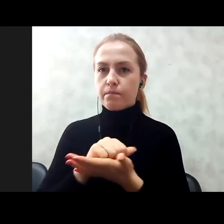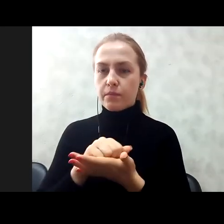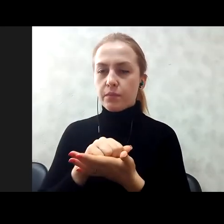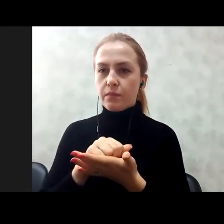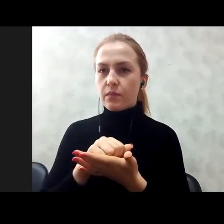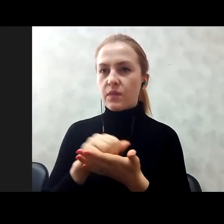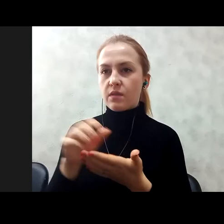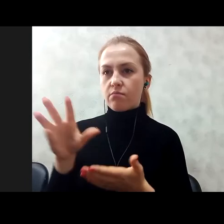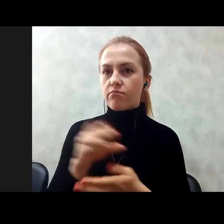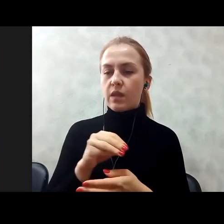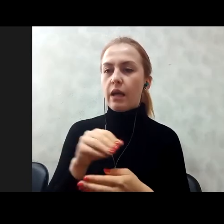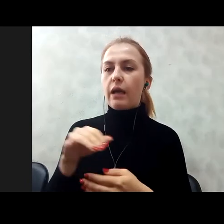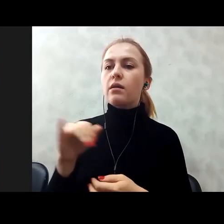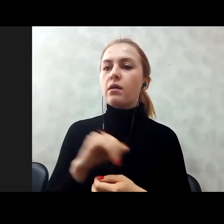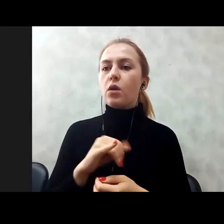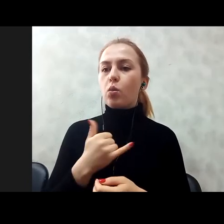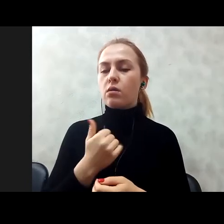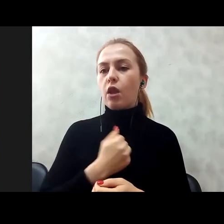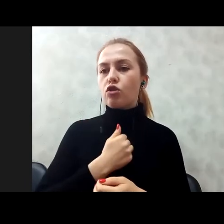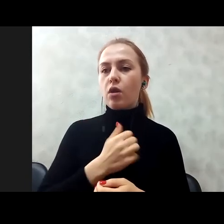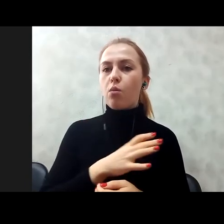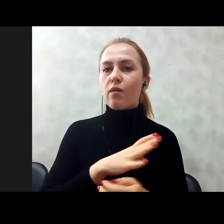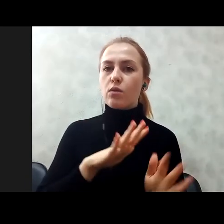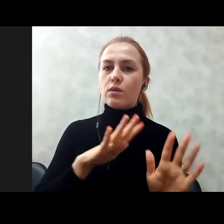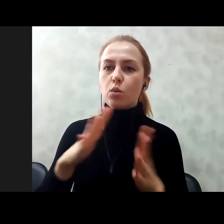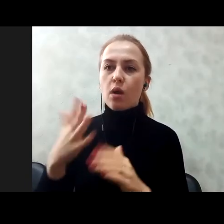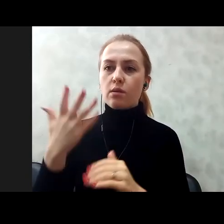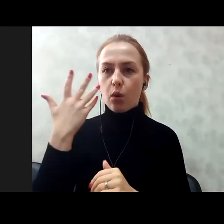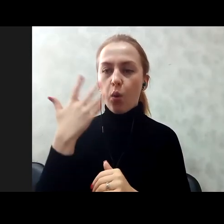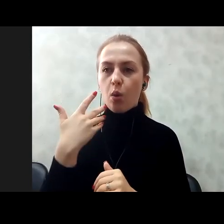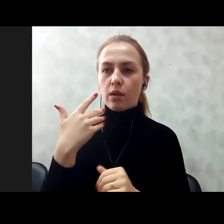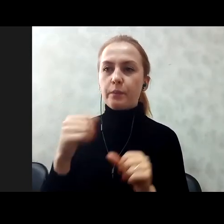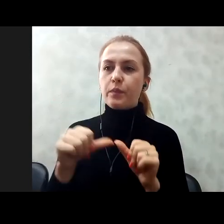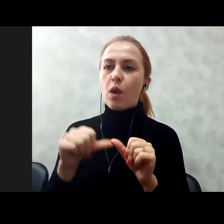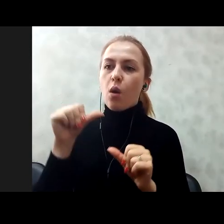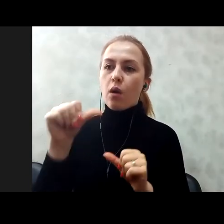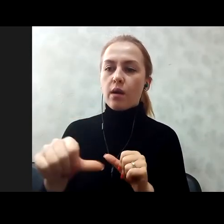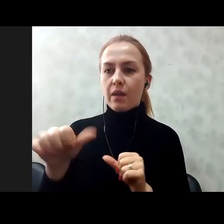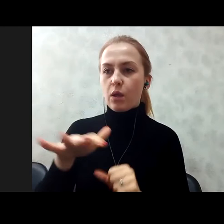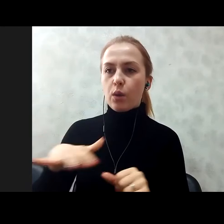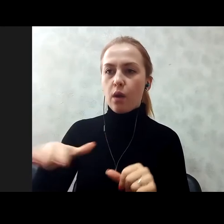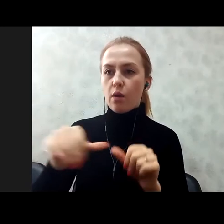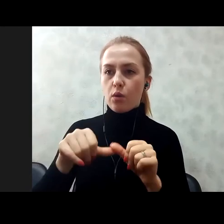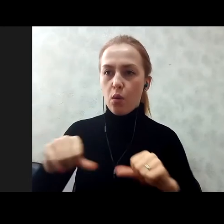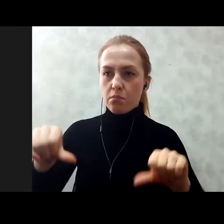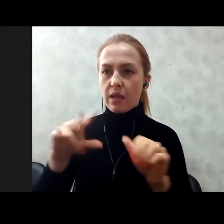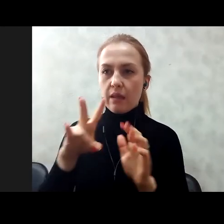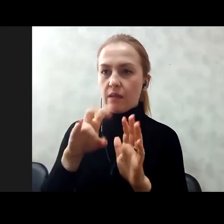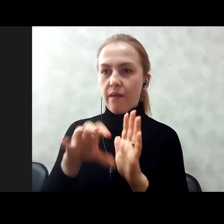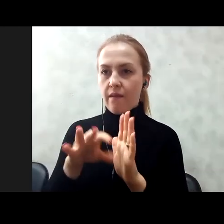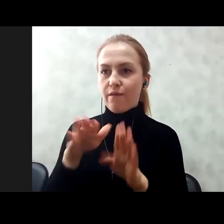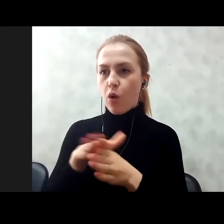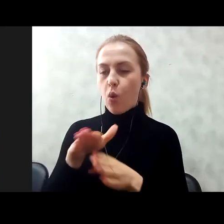identified lots of cases of bribery or undue performance by the members of